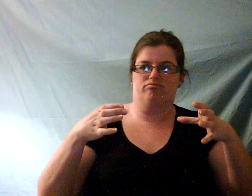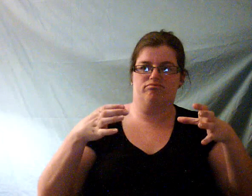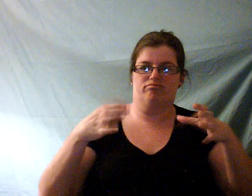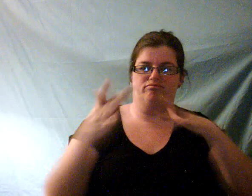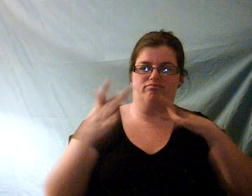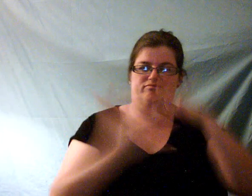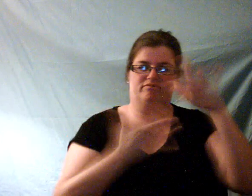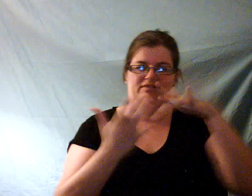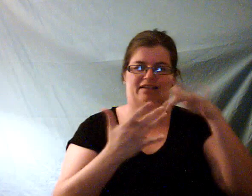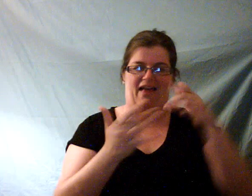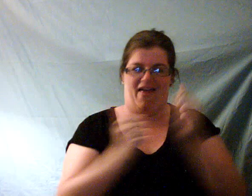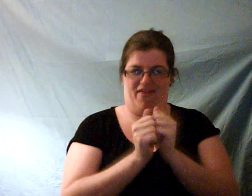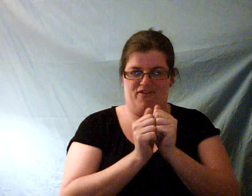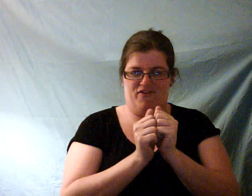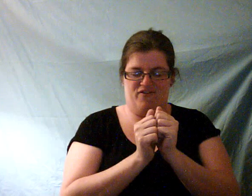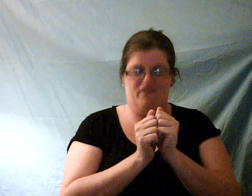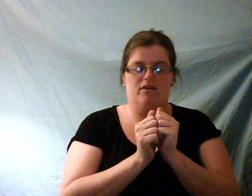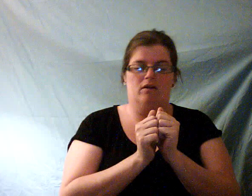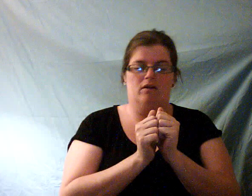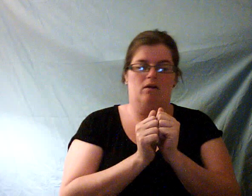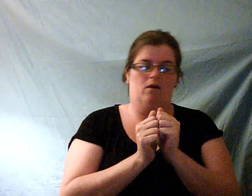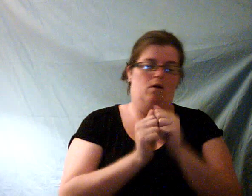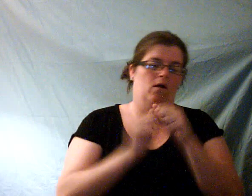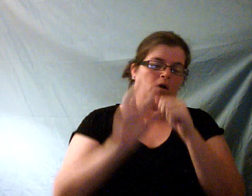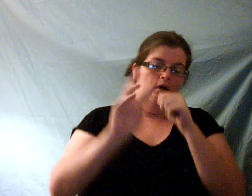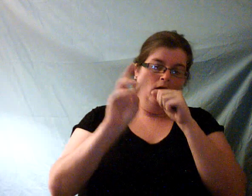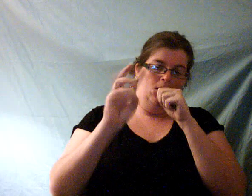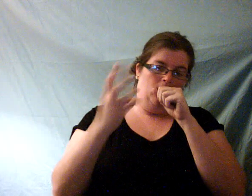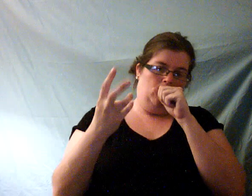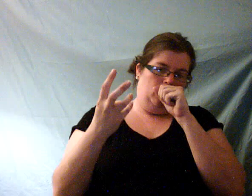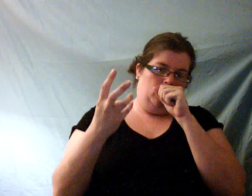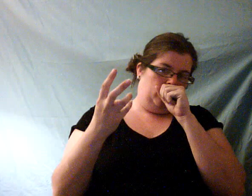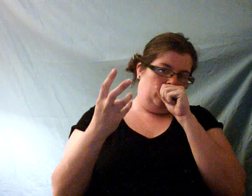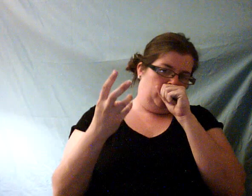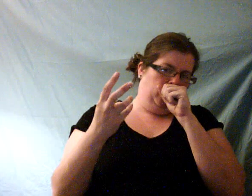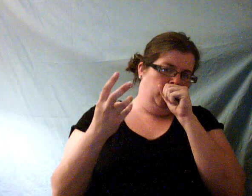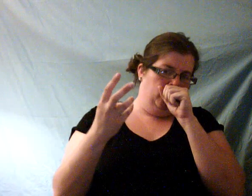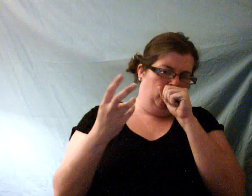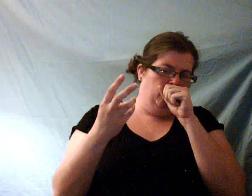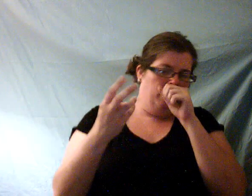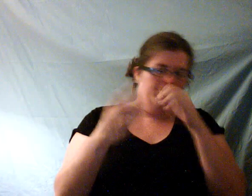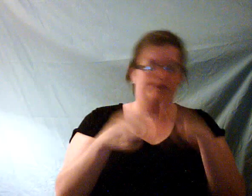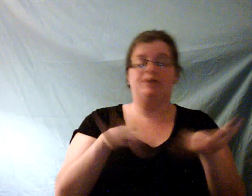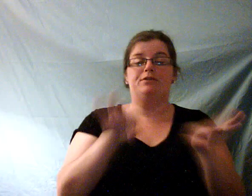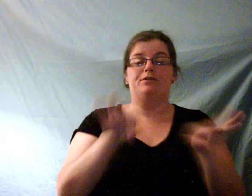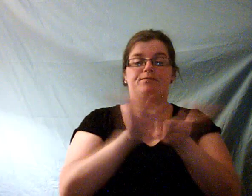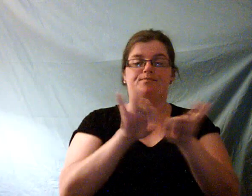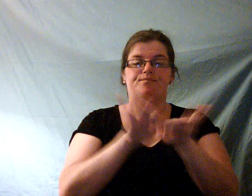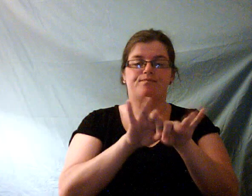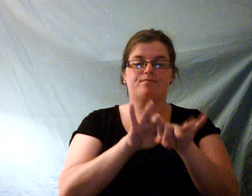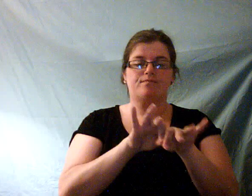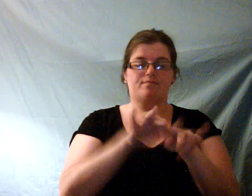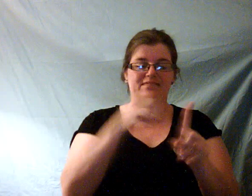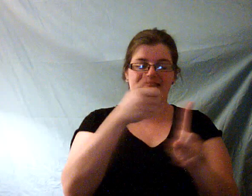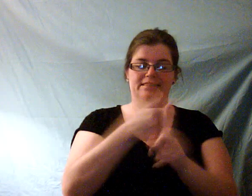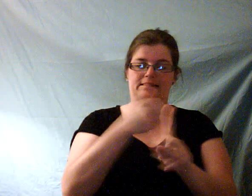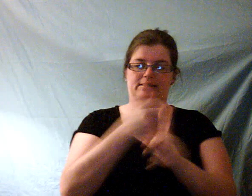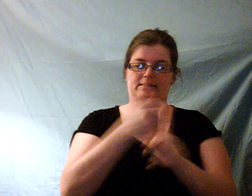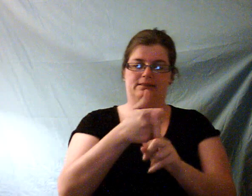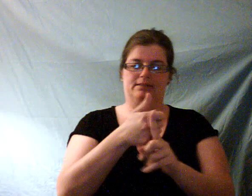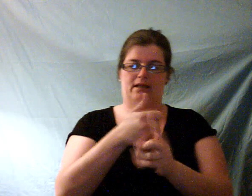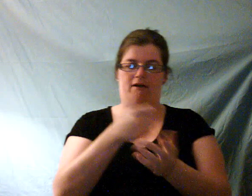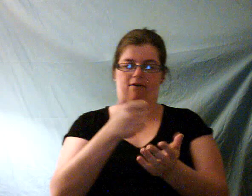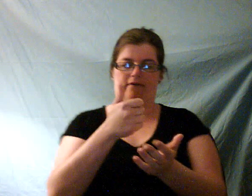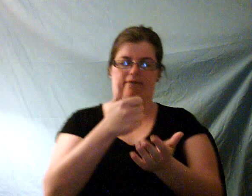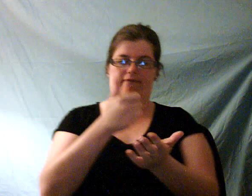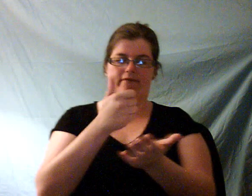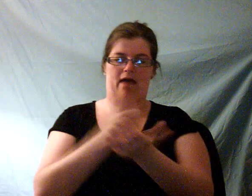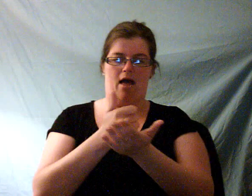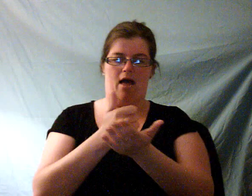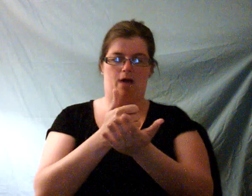The sixth value that Cole talks about is this self-help concept, which is somewhat related to the other values that I talked